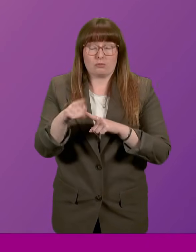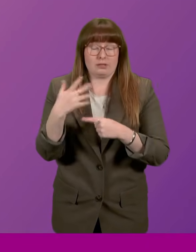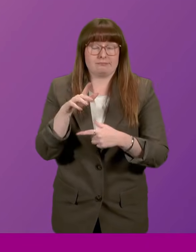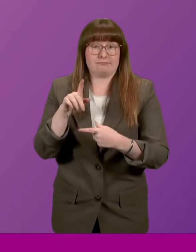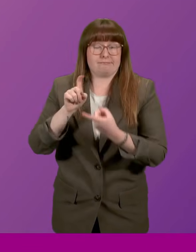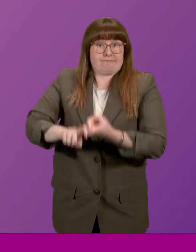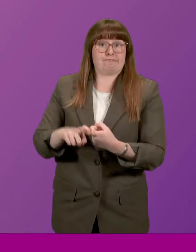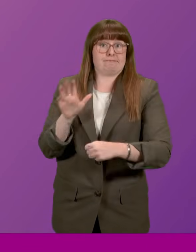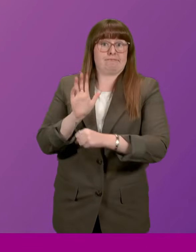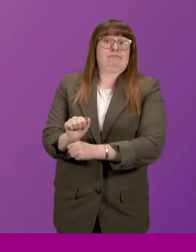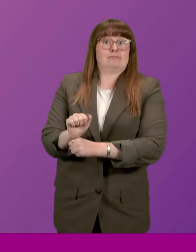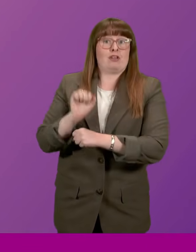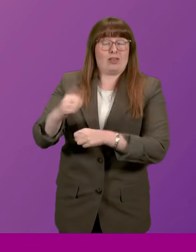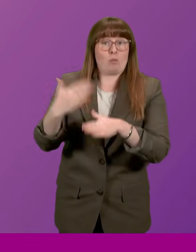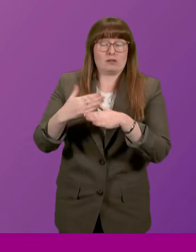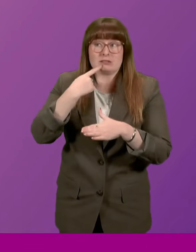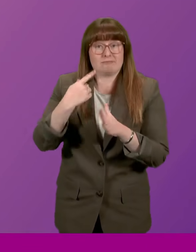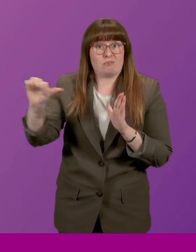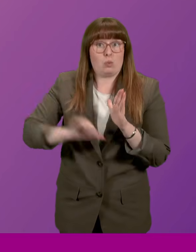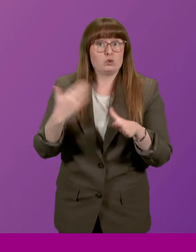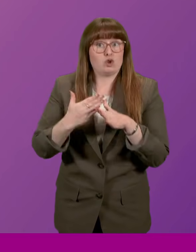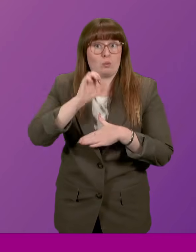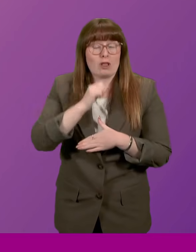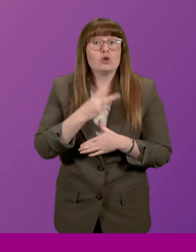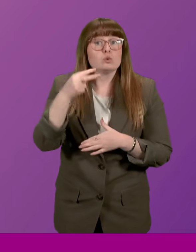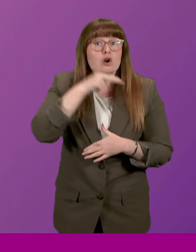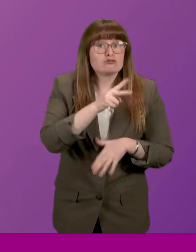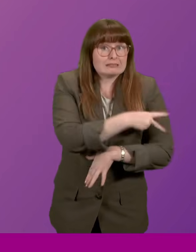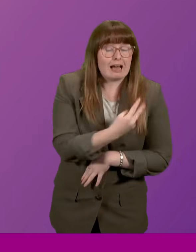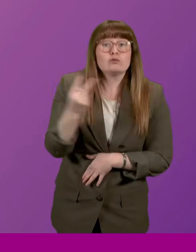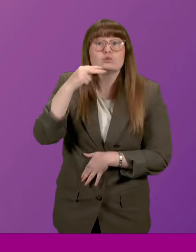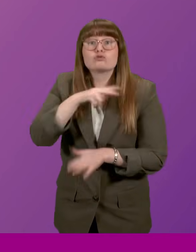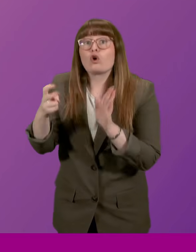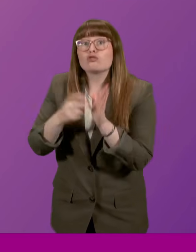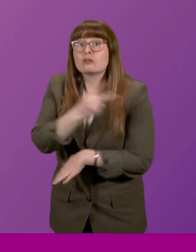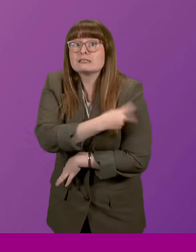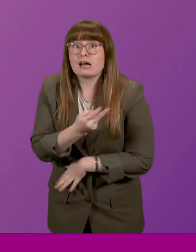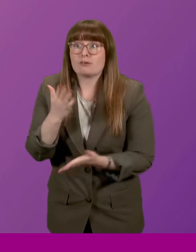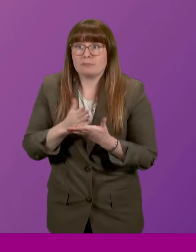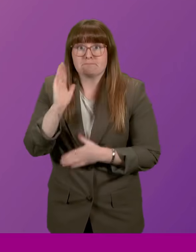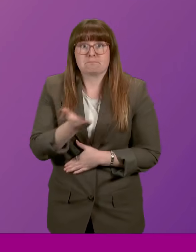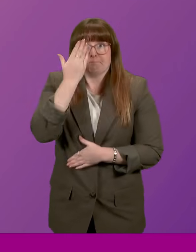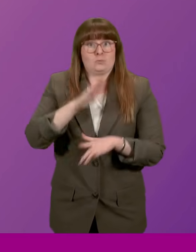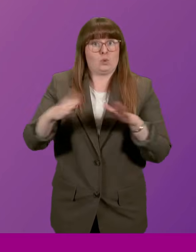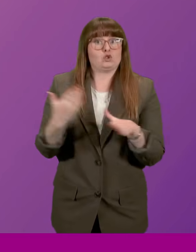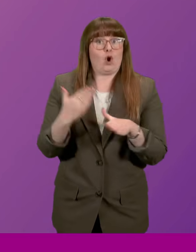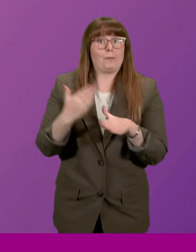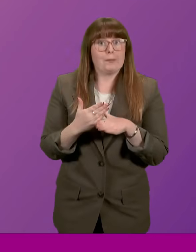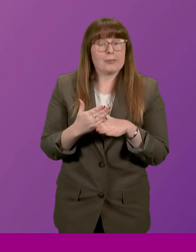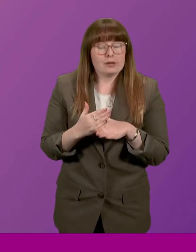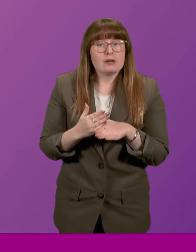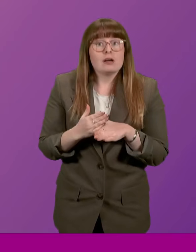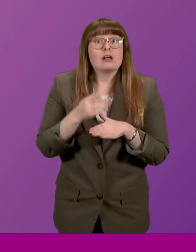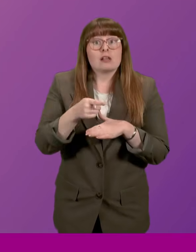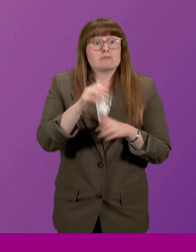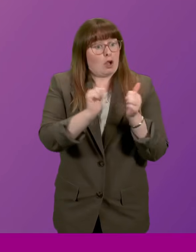workplace and told that they would lose their jobs. 200 staff and 250 contractors are facing unemployment. Ludicrously, Exxon